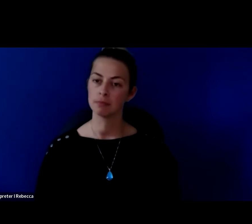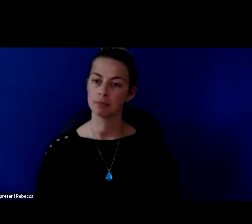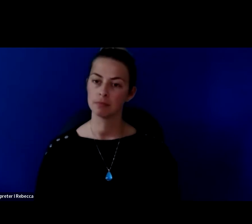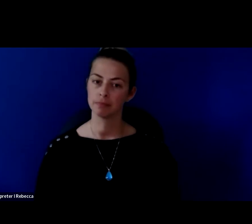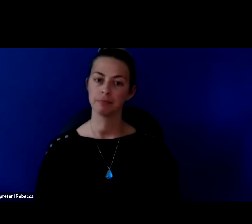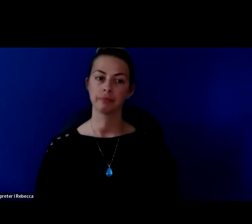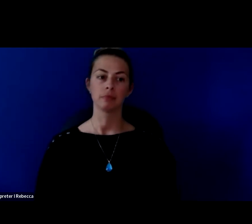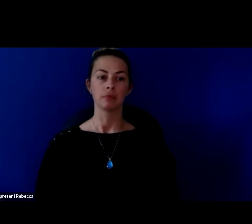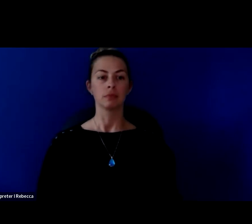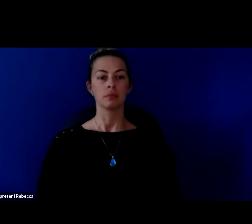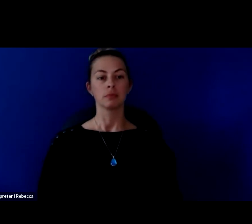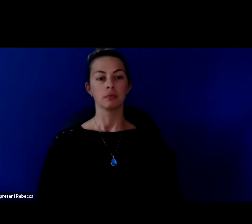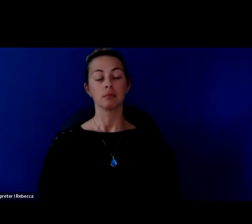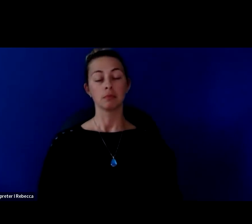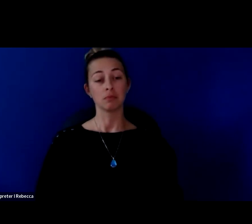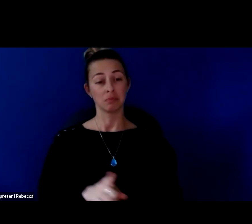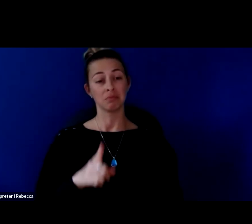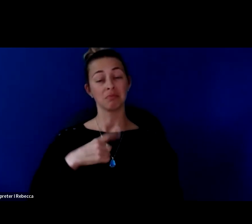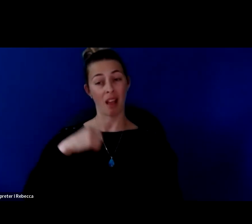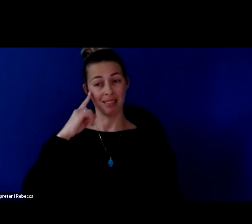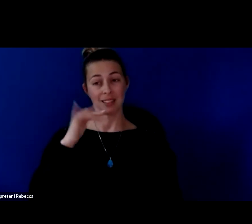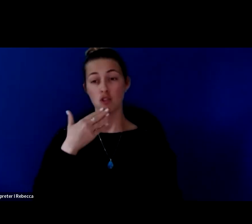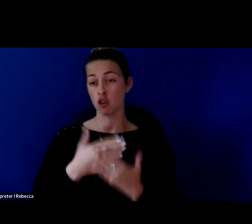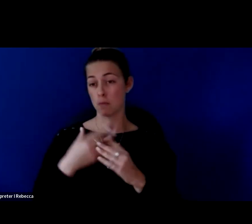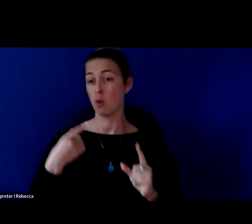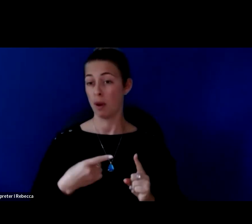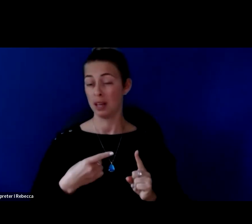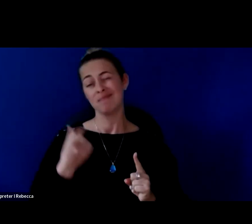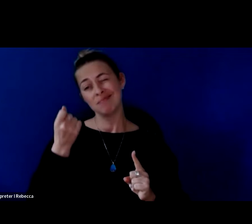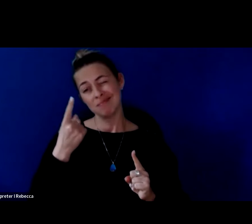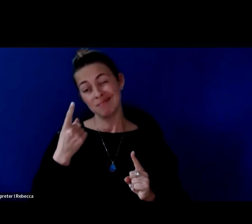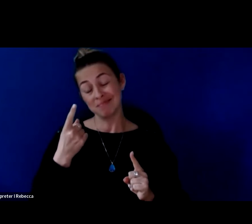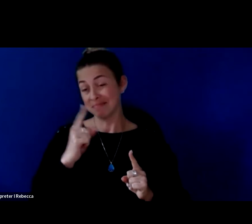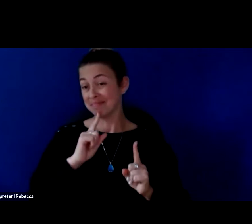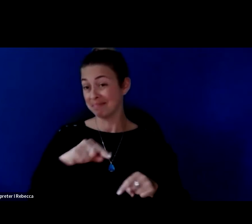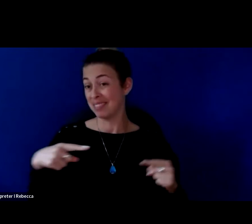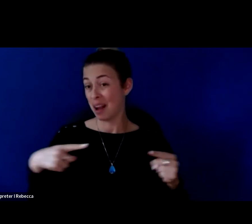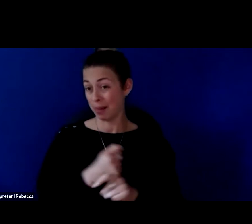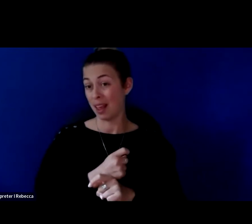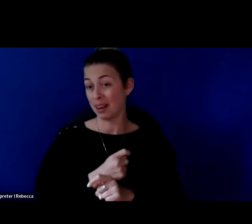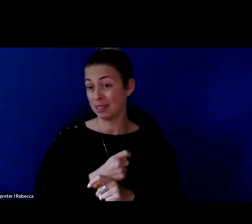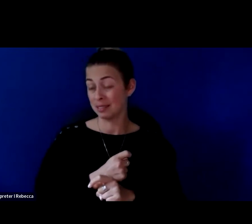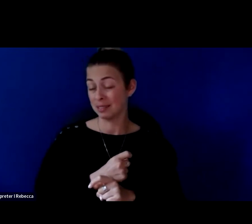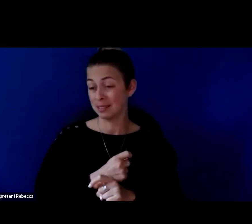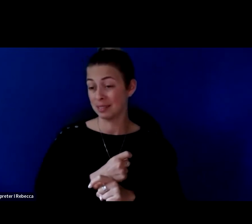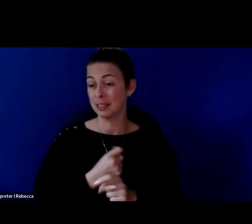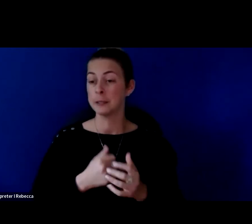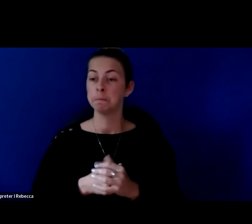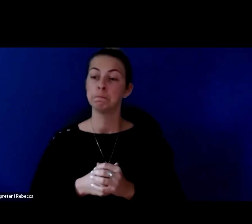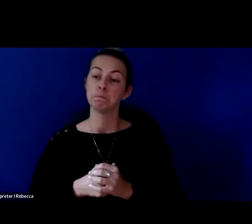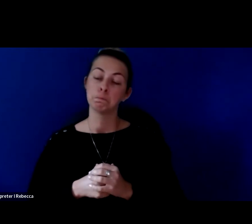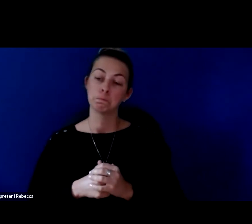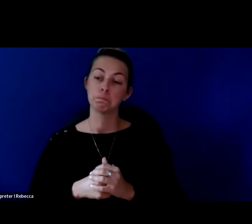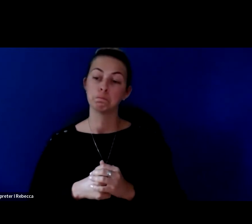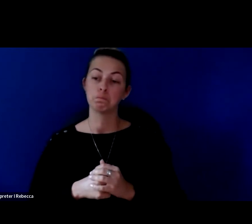I think that that's a really good point, and it's complicated because on one